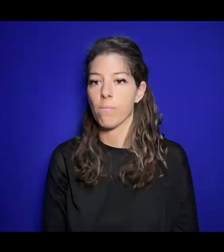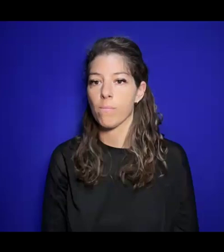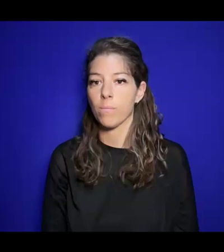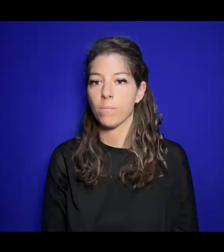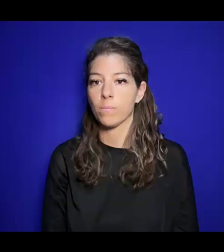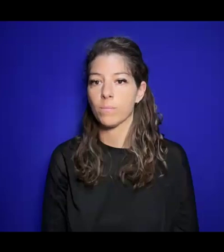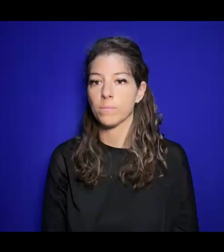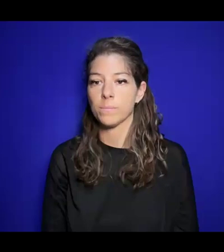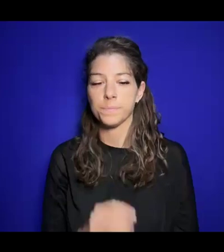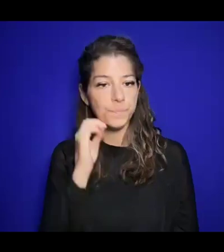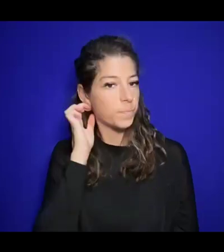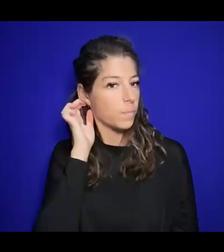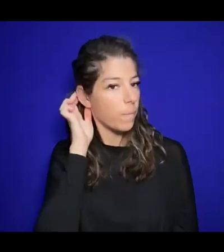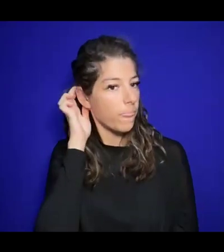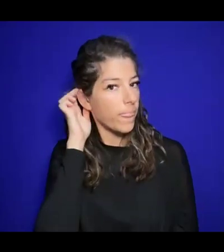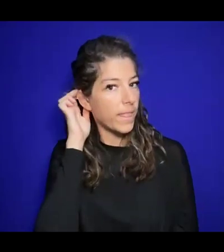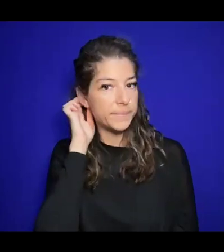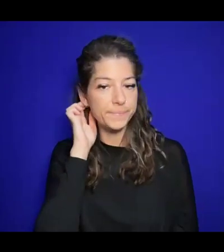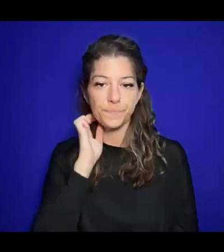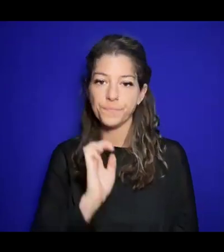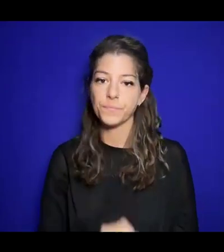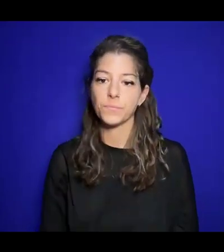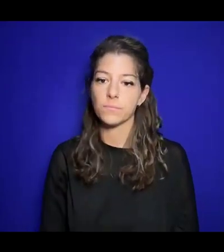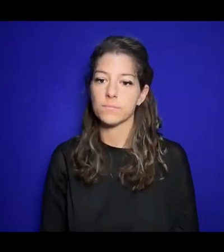So now let me just scroll down